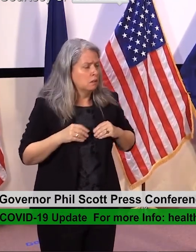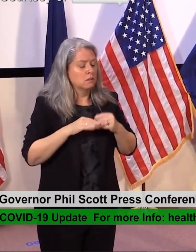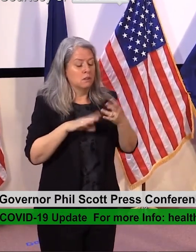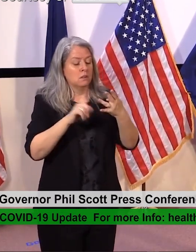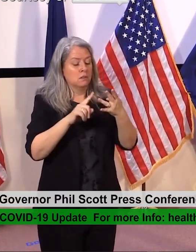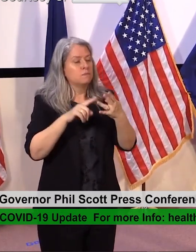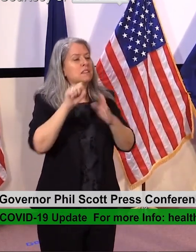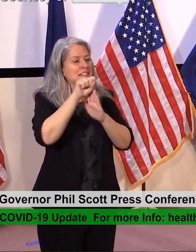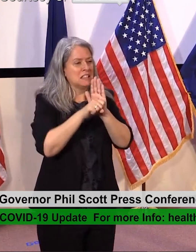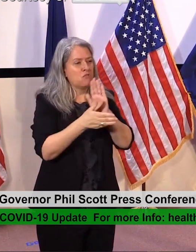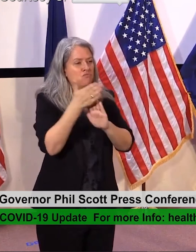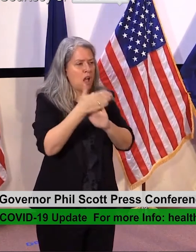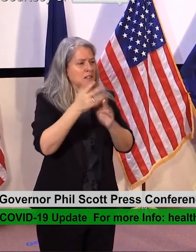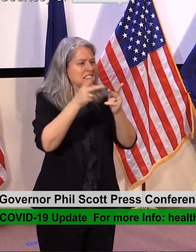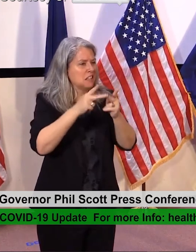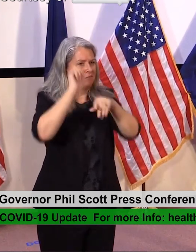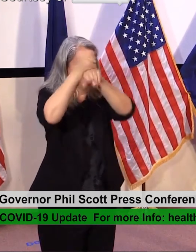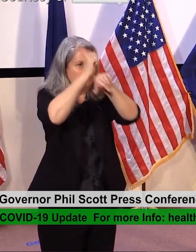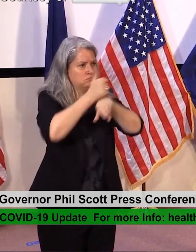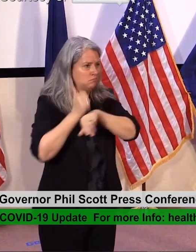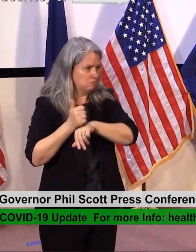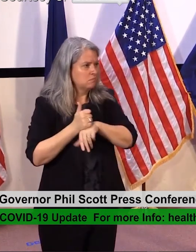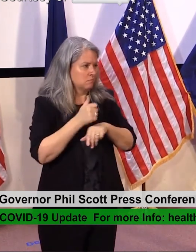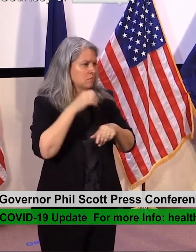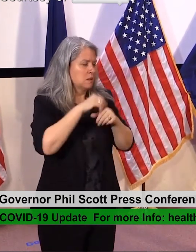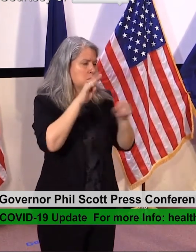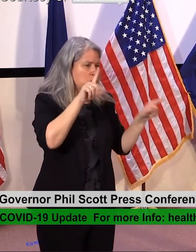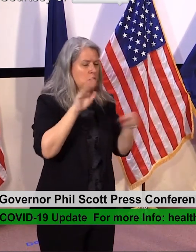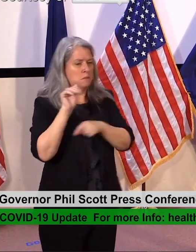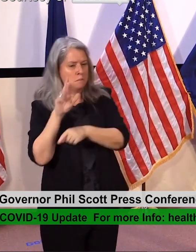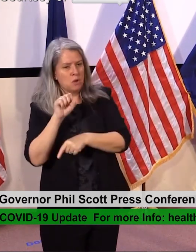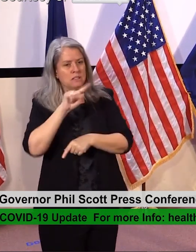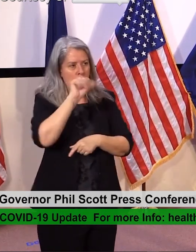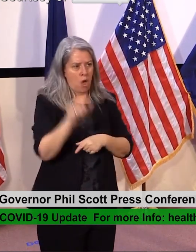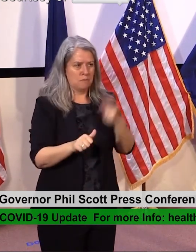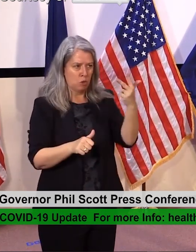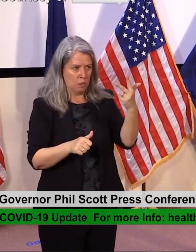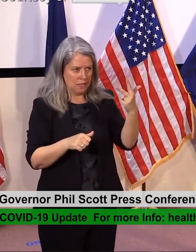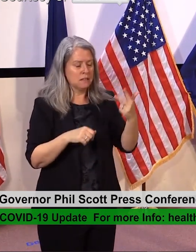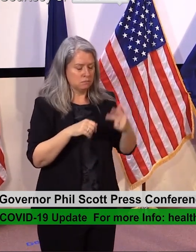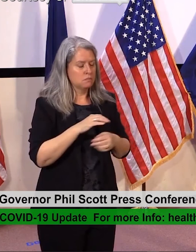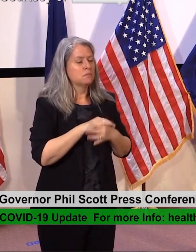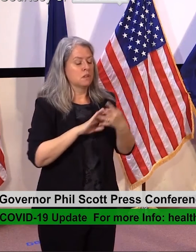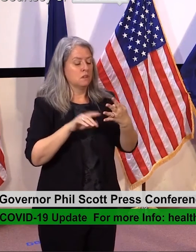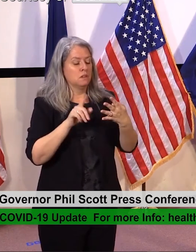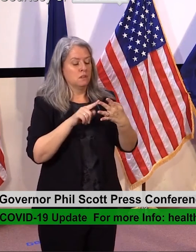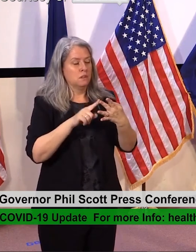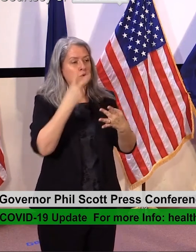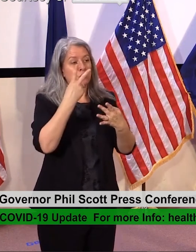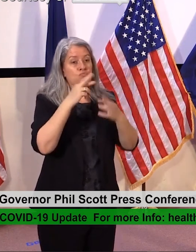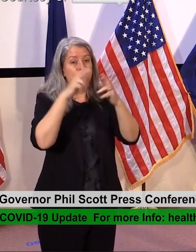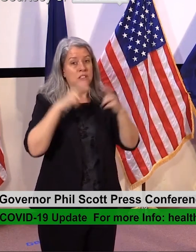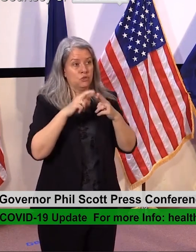state-run surge sites that are hospital-specific that have been set up in Burlington, Barrie, and St. Albans already, two regional sites that are in